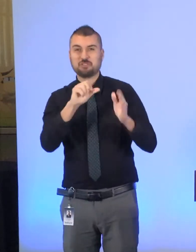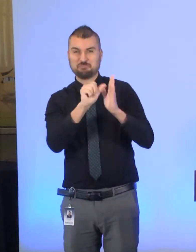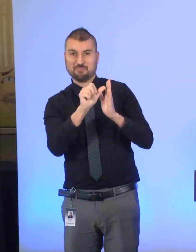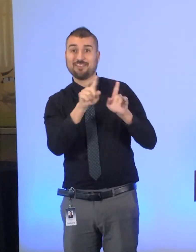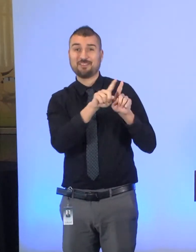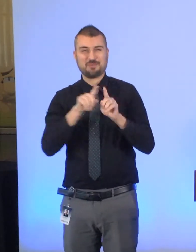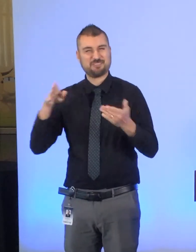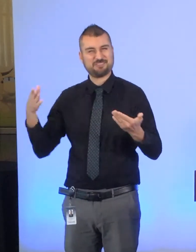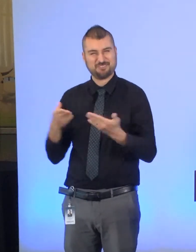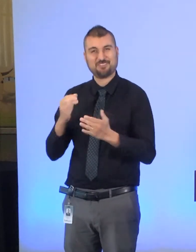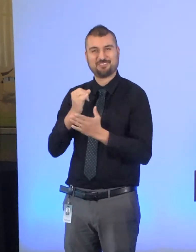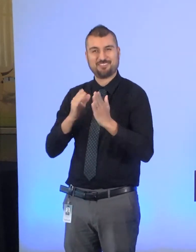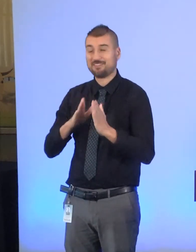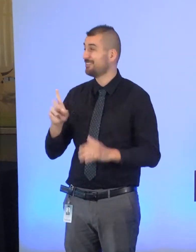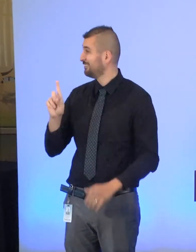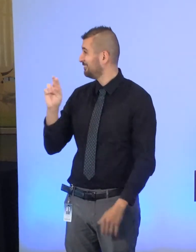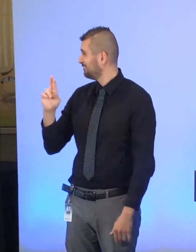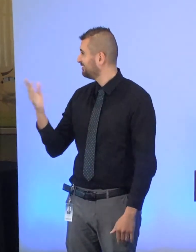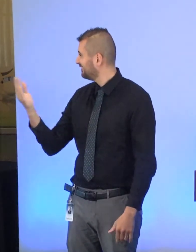the artist. So, Doctor?